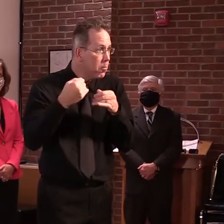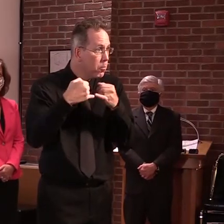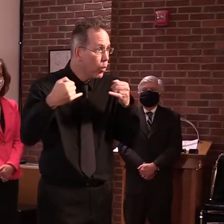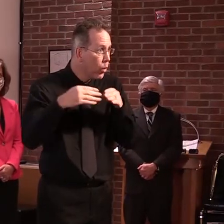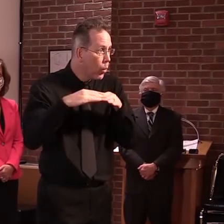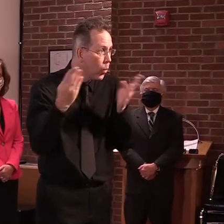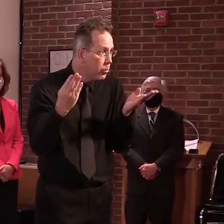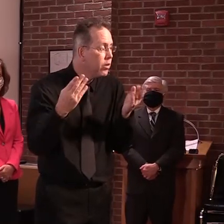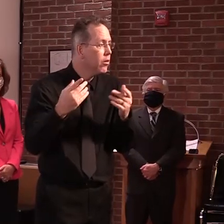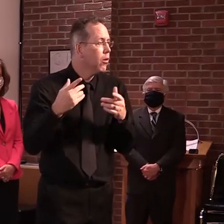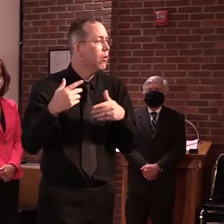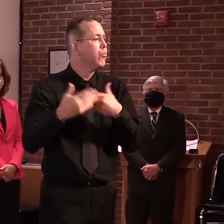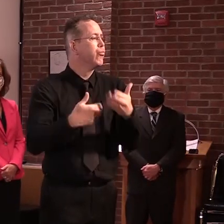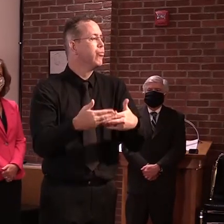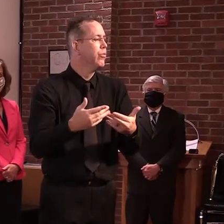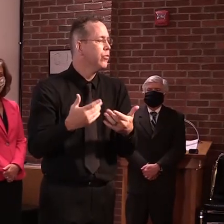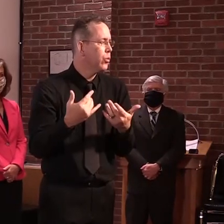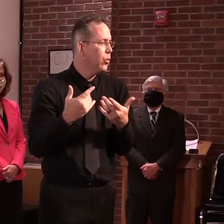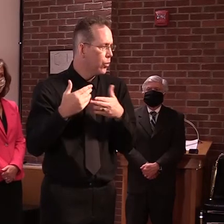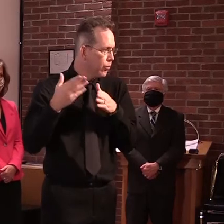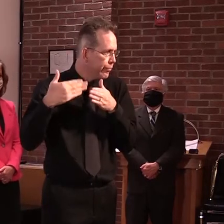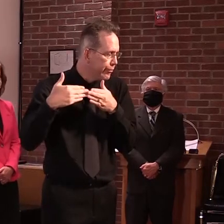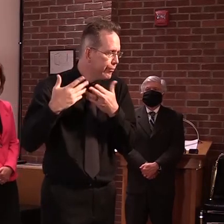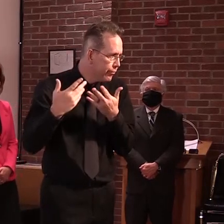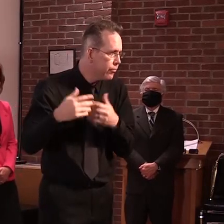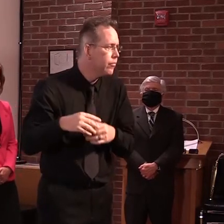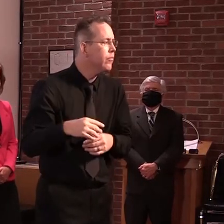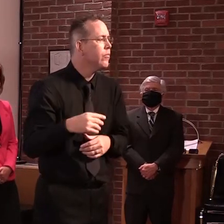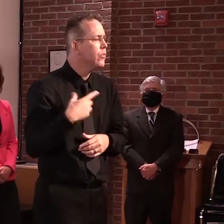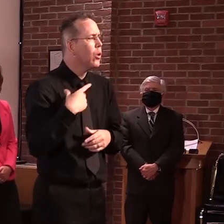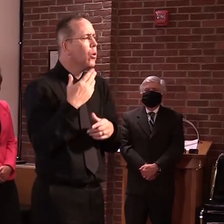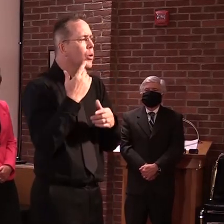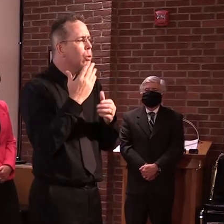you were correct that there is going to be some sort of furlough.